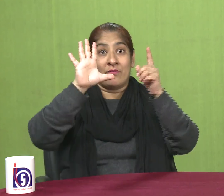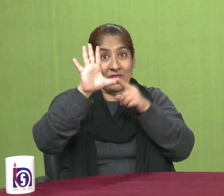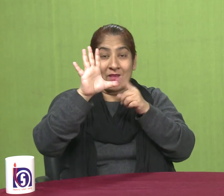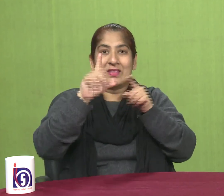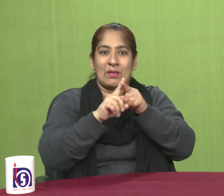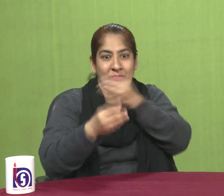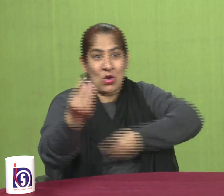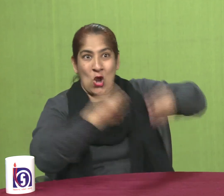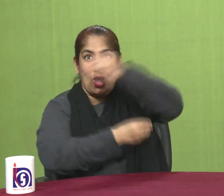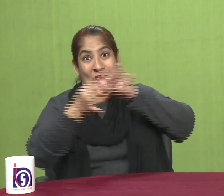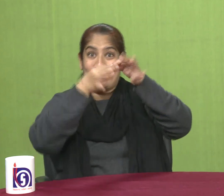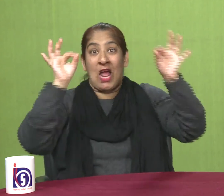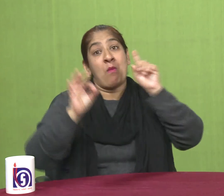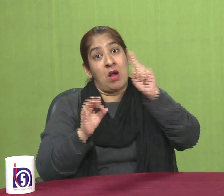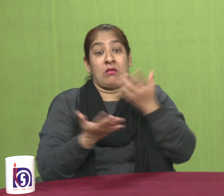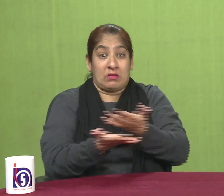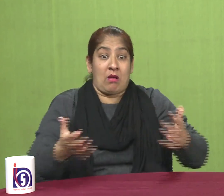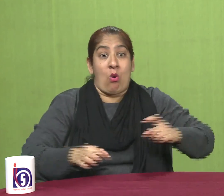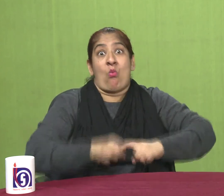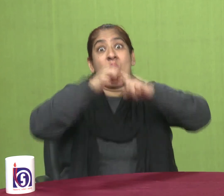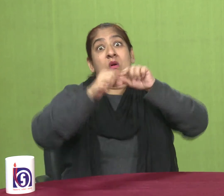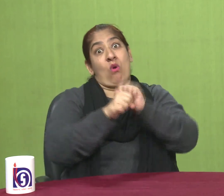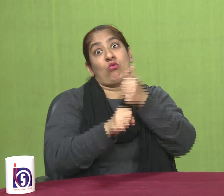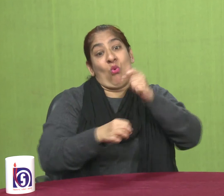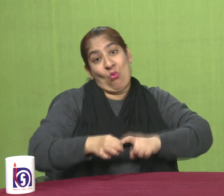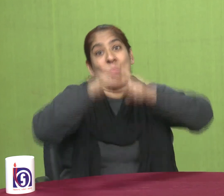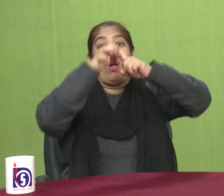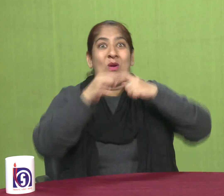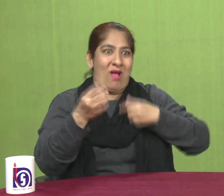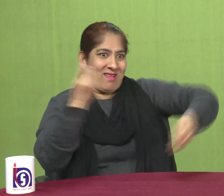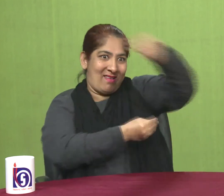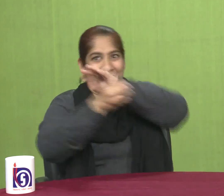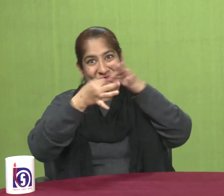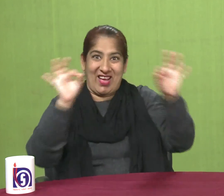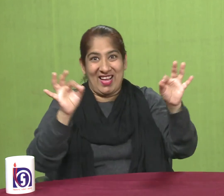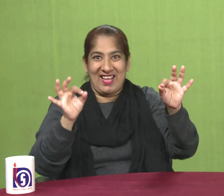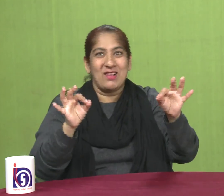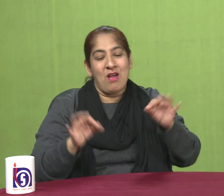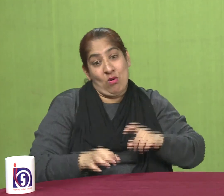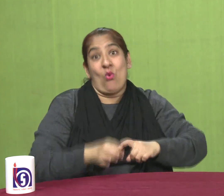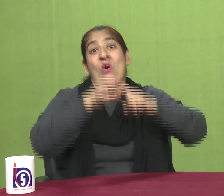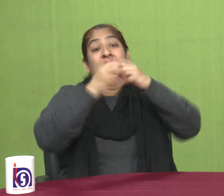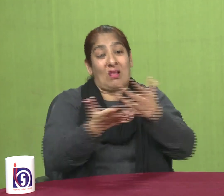Fifth is free trade is always good quality.